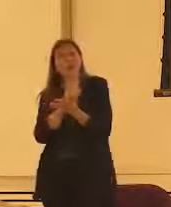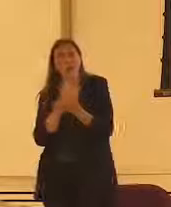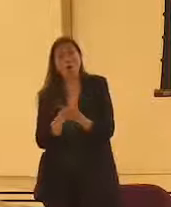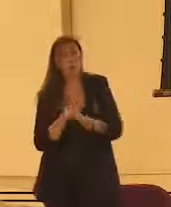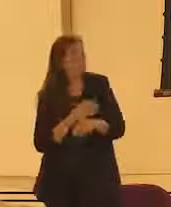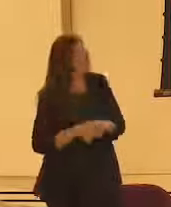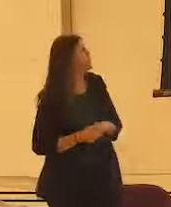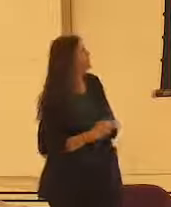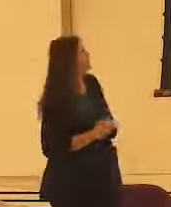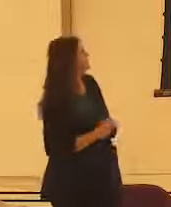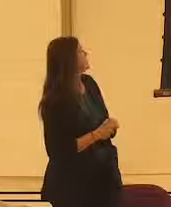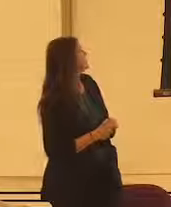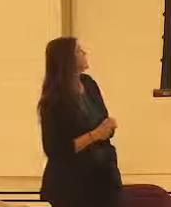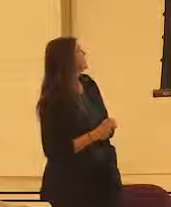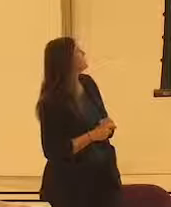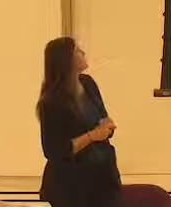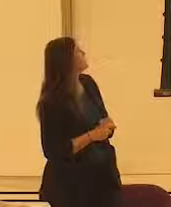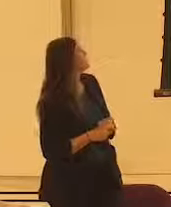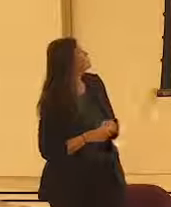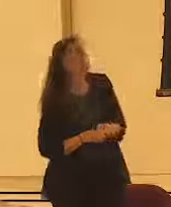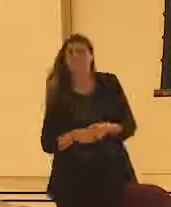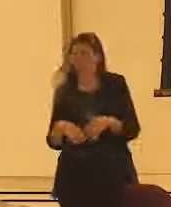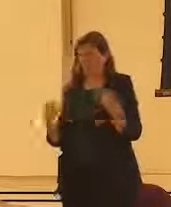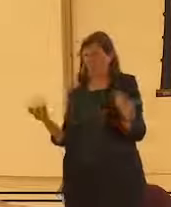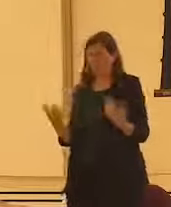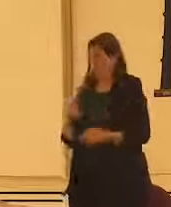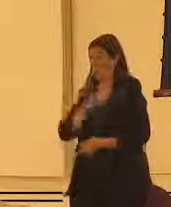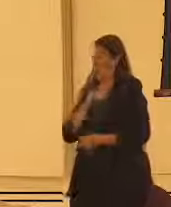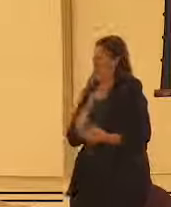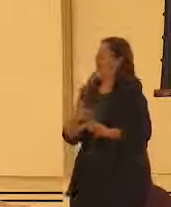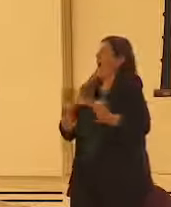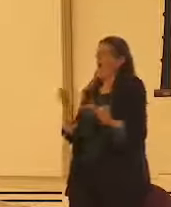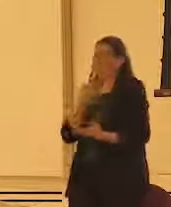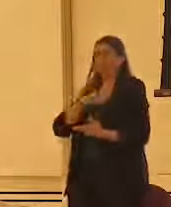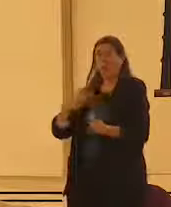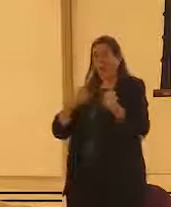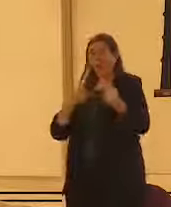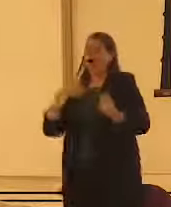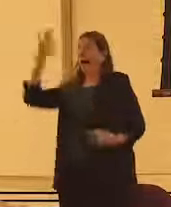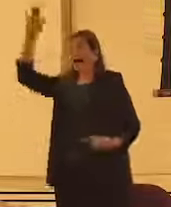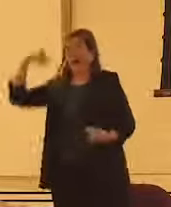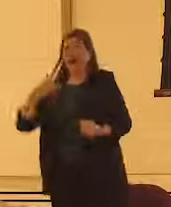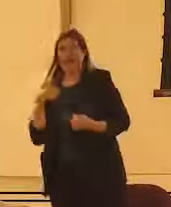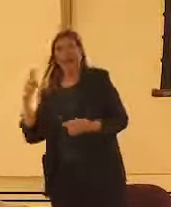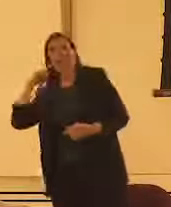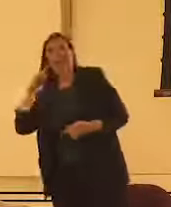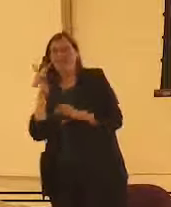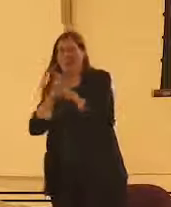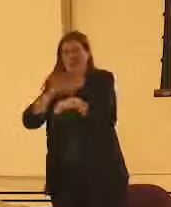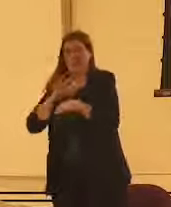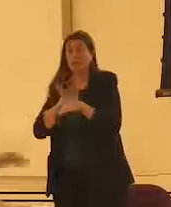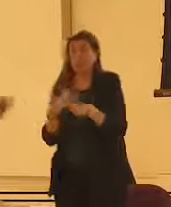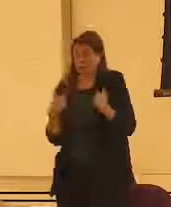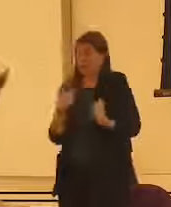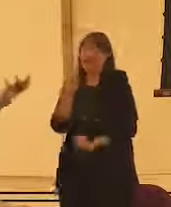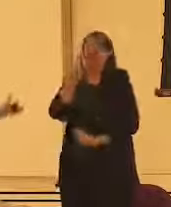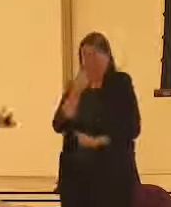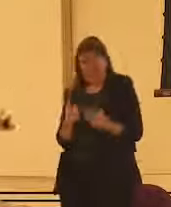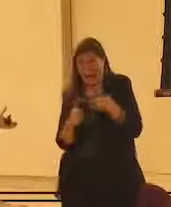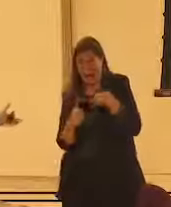So why would anybody be a deaf psychiatrist? The reason I do it is because I can do it, and as that first person I